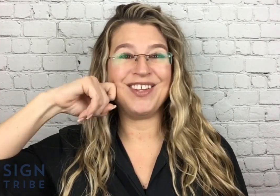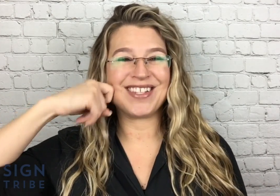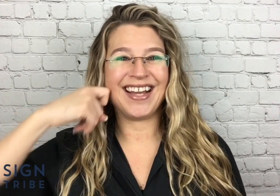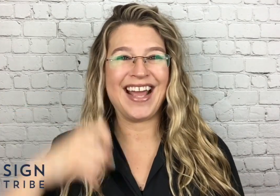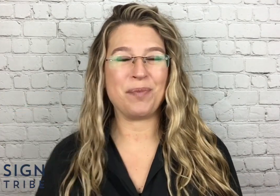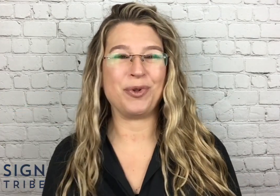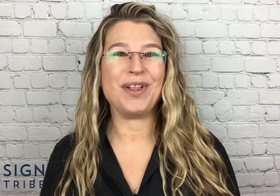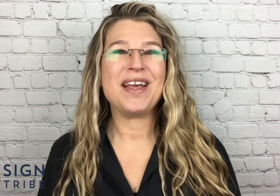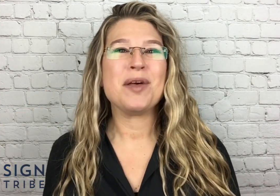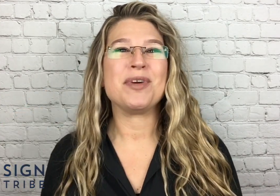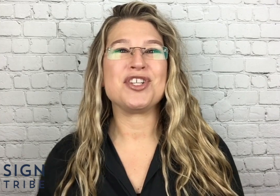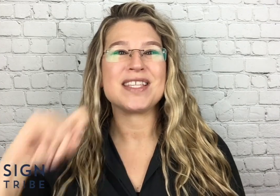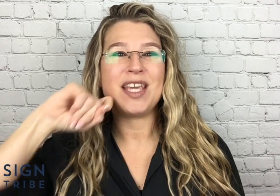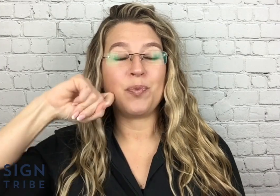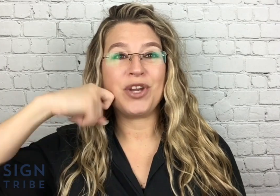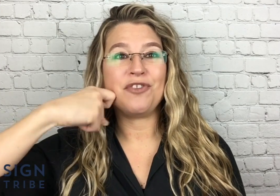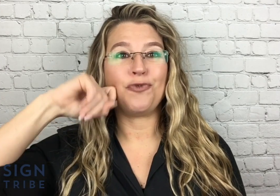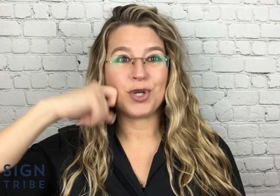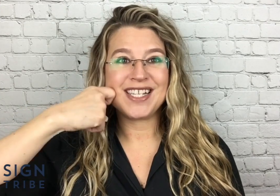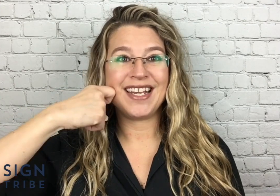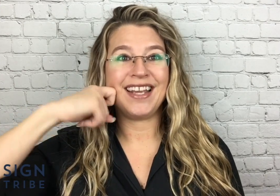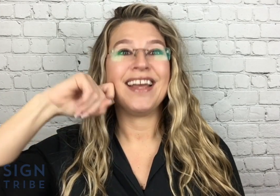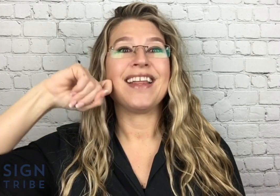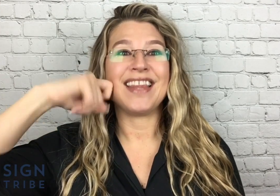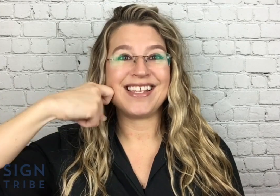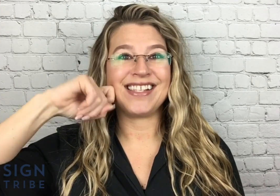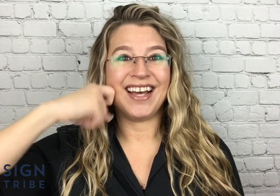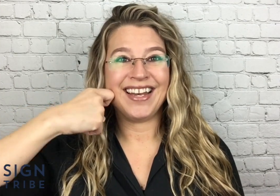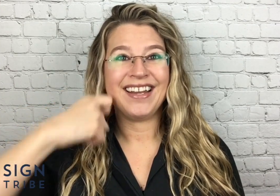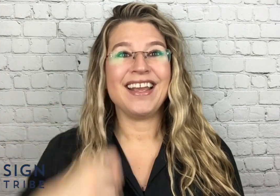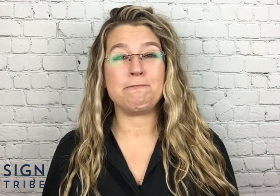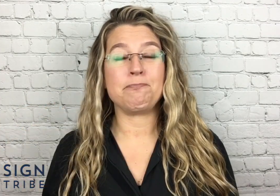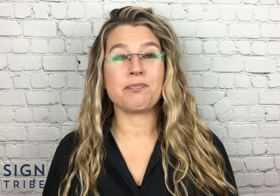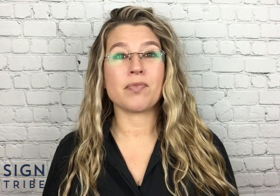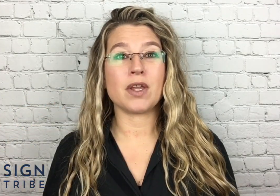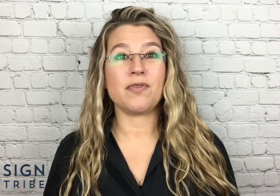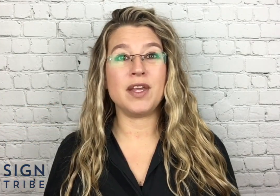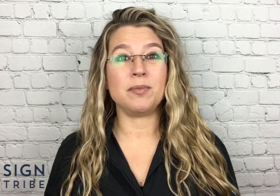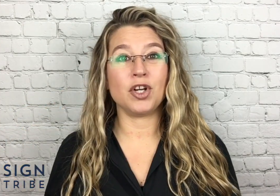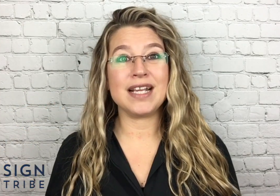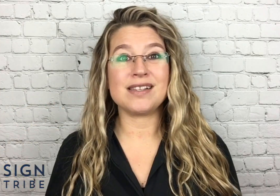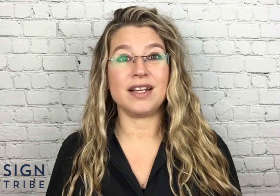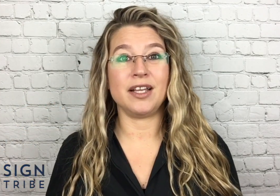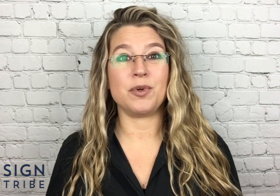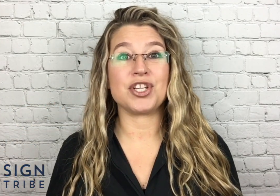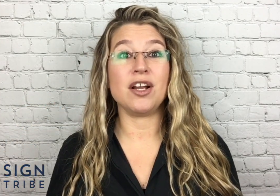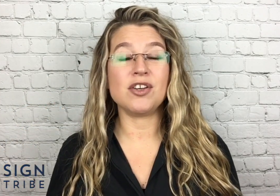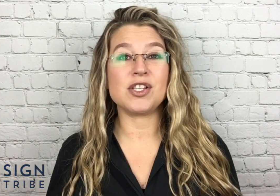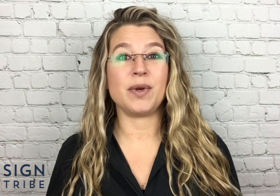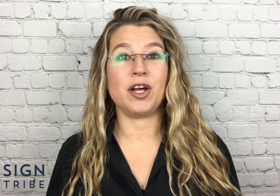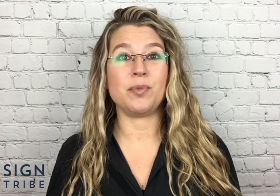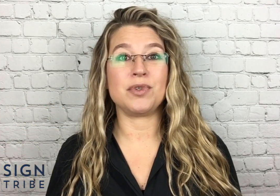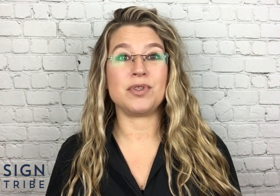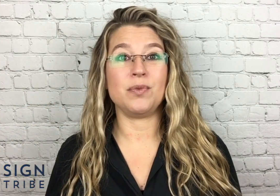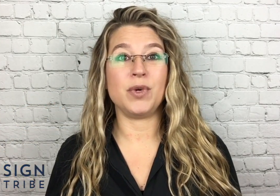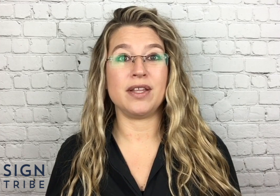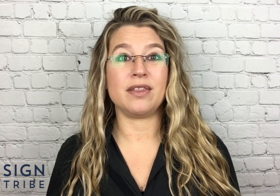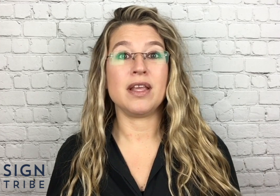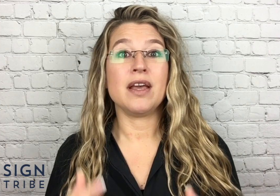sign apple, but just keep reinforcing that sign. Them learning sign language can also help with